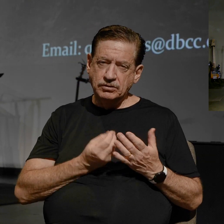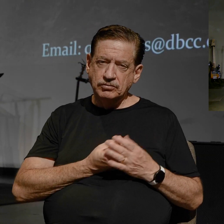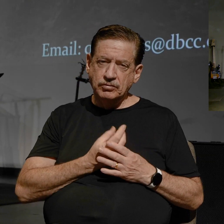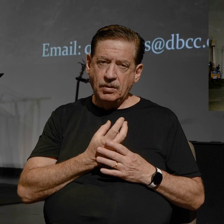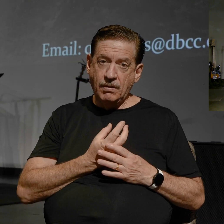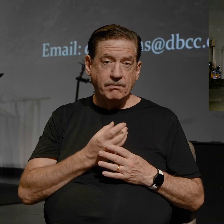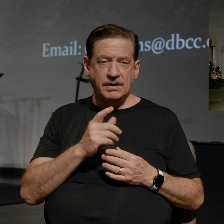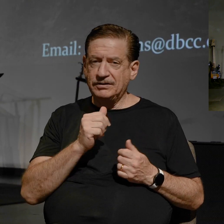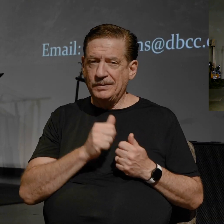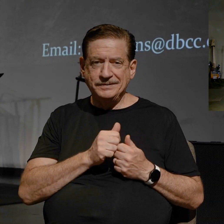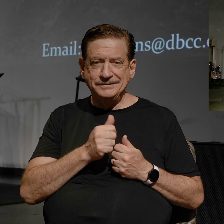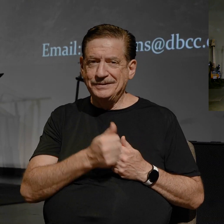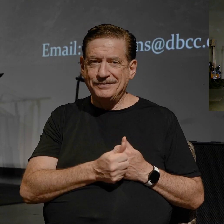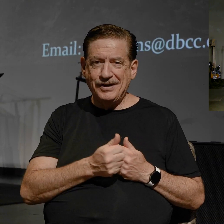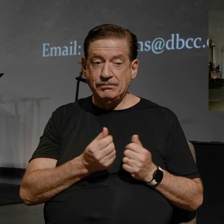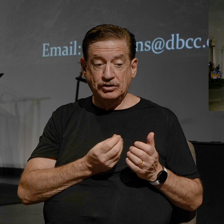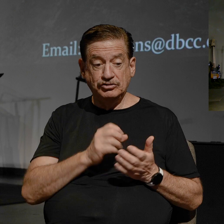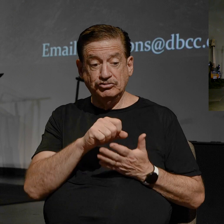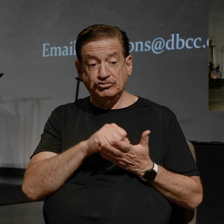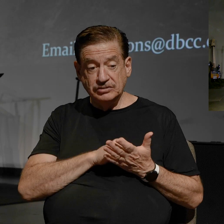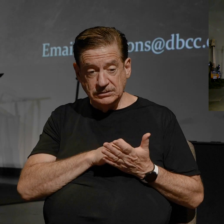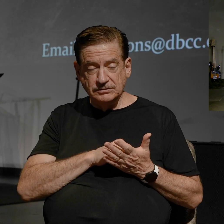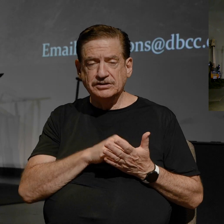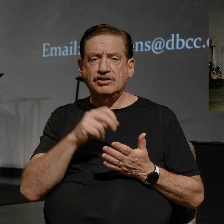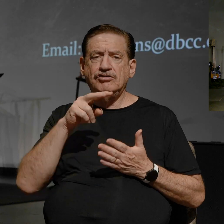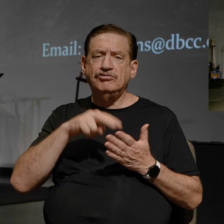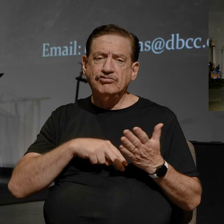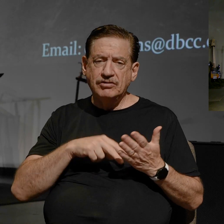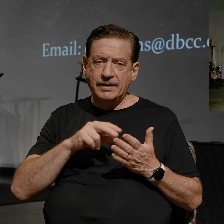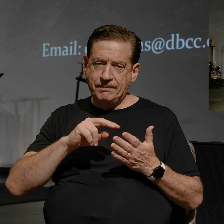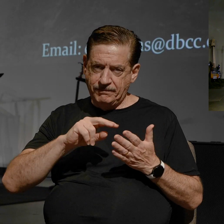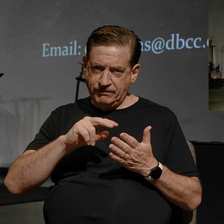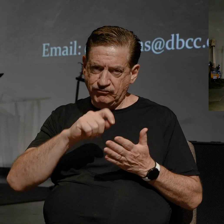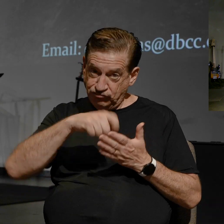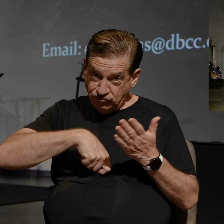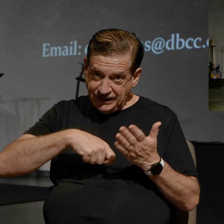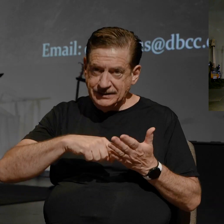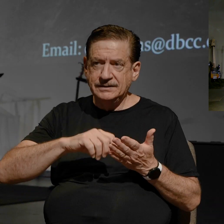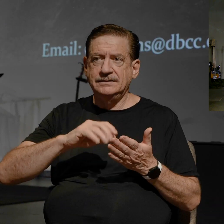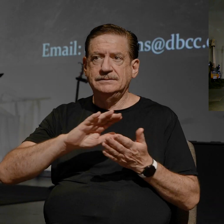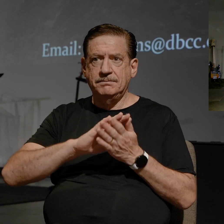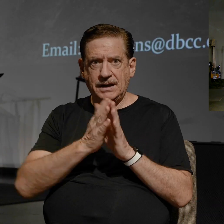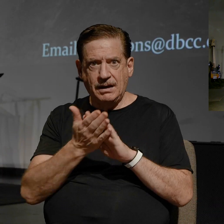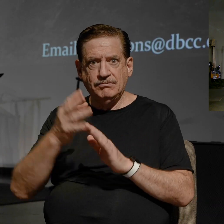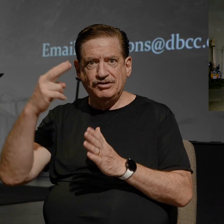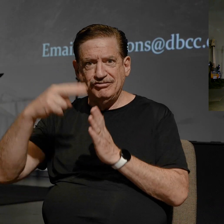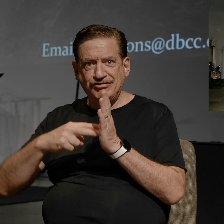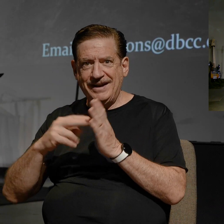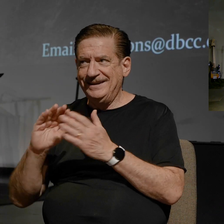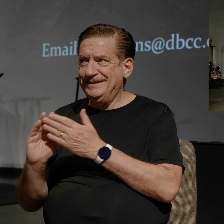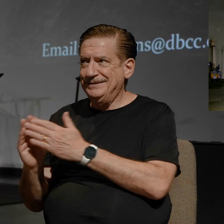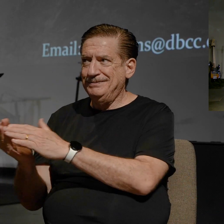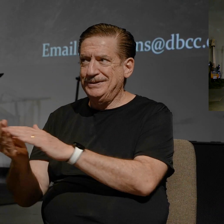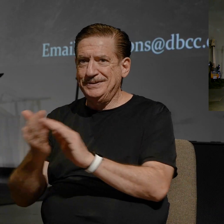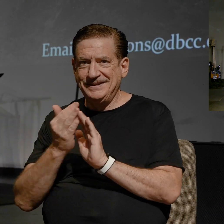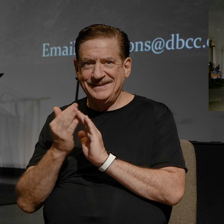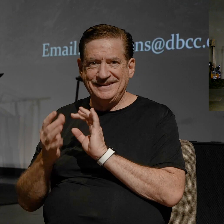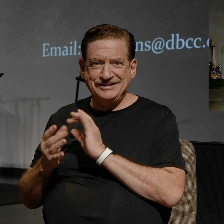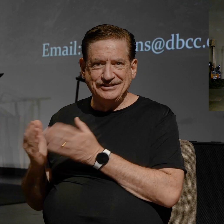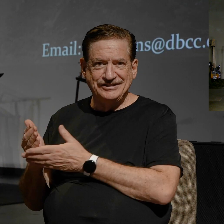the scriptures were written to be read in community, to be studied in community, and to be lived out in